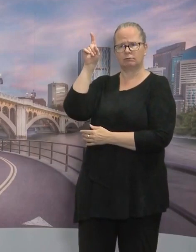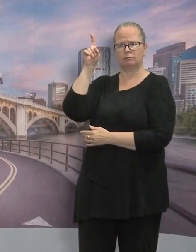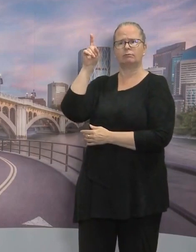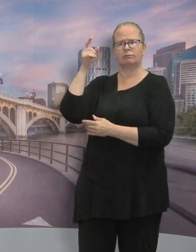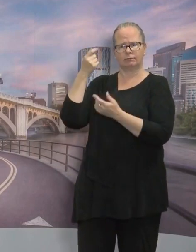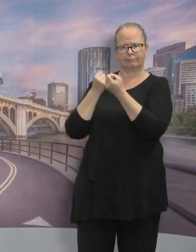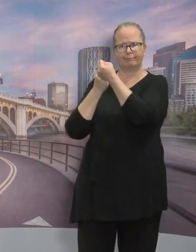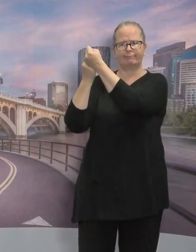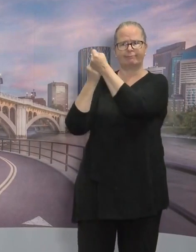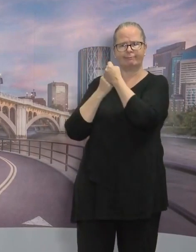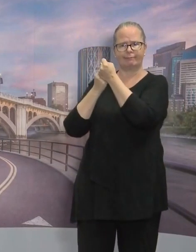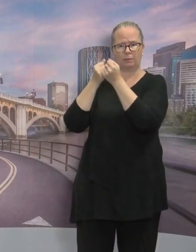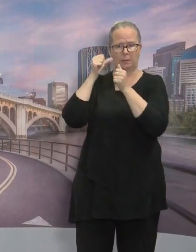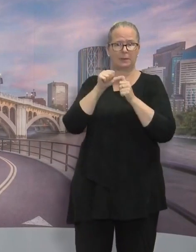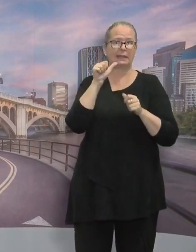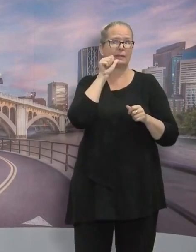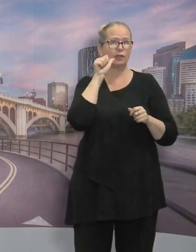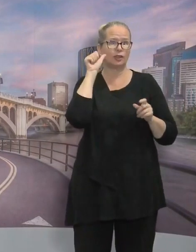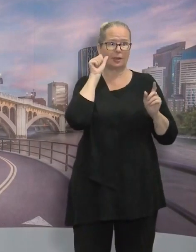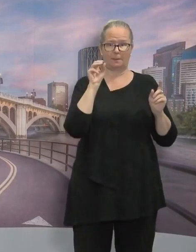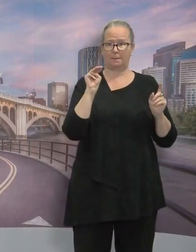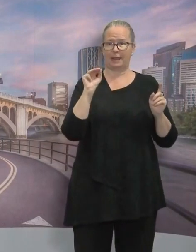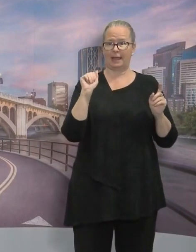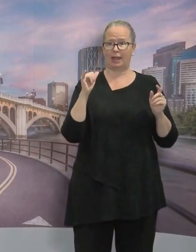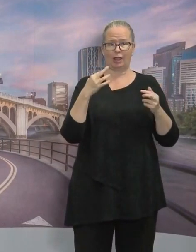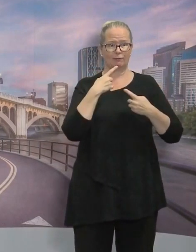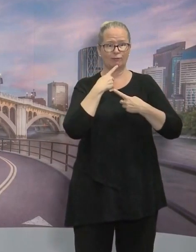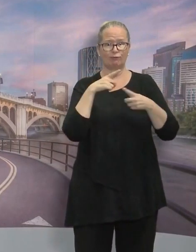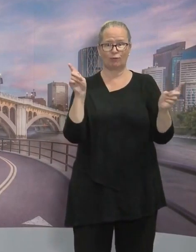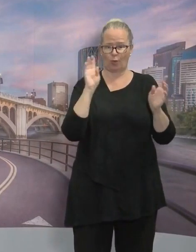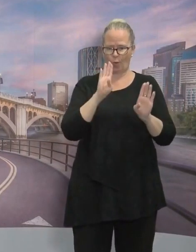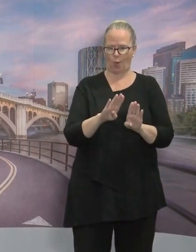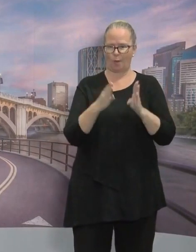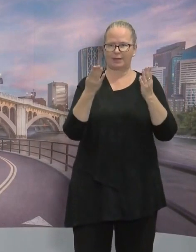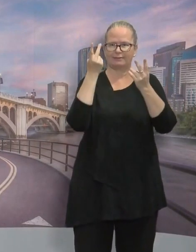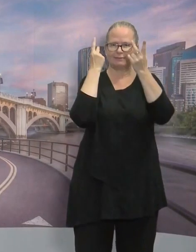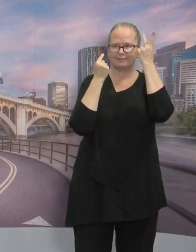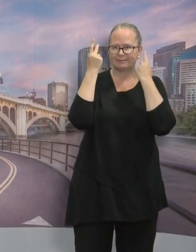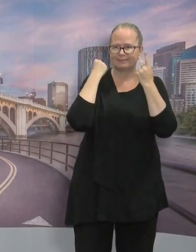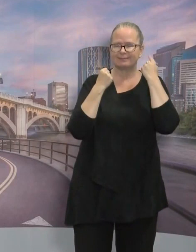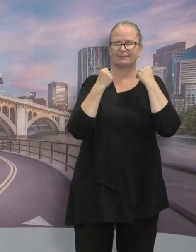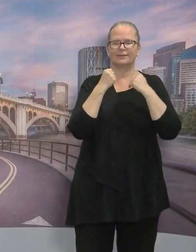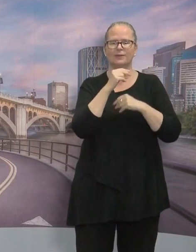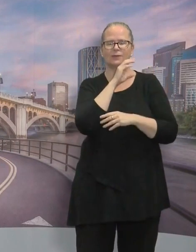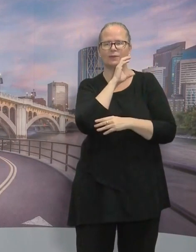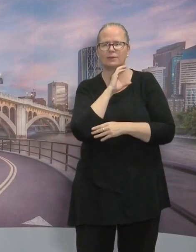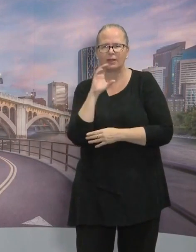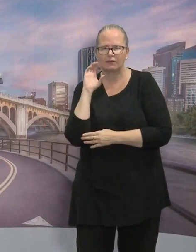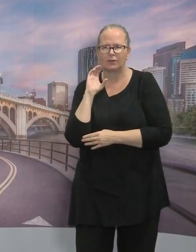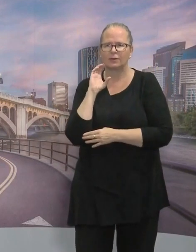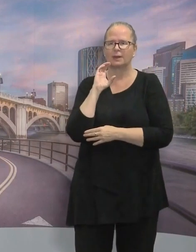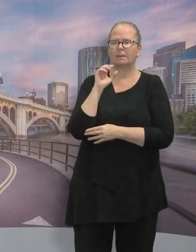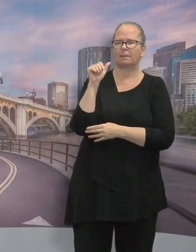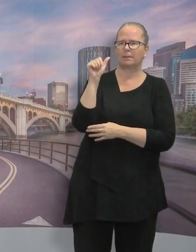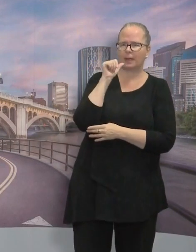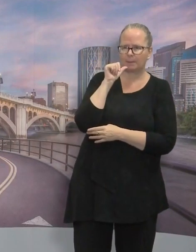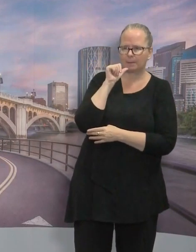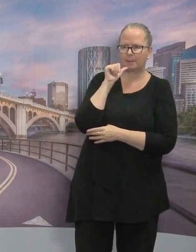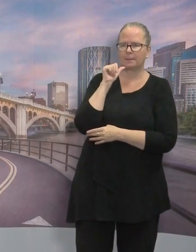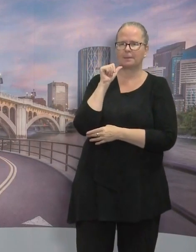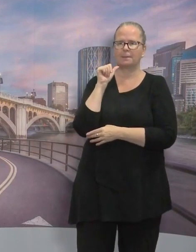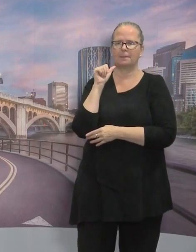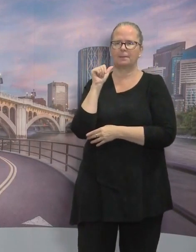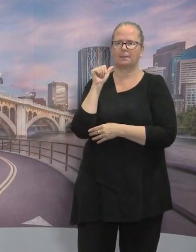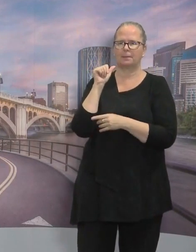relaunch. Hairstyling and barbershops, as well as cafes, restaurants, pubs, and bars, opened for table service at